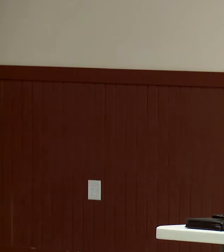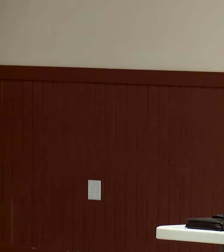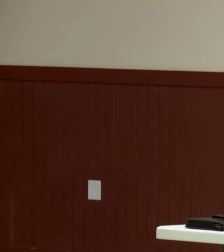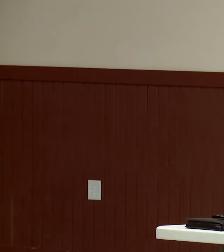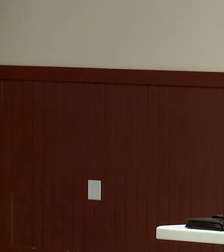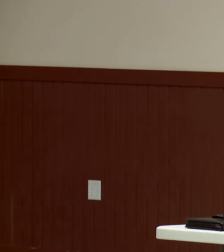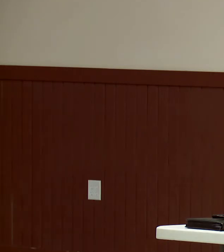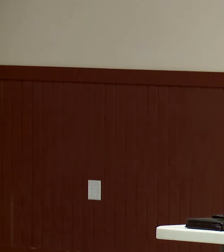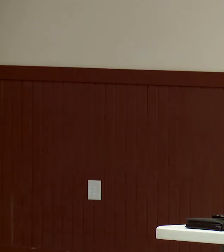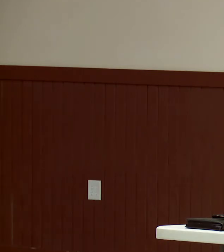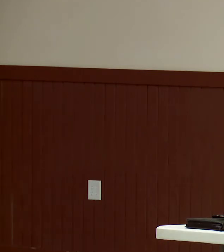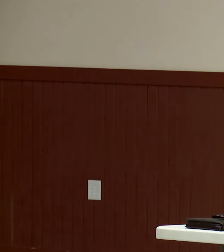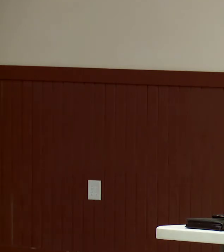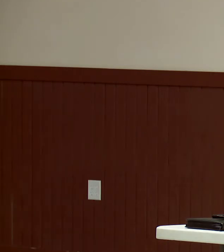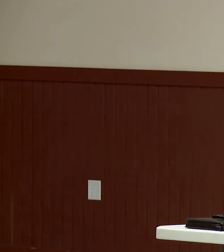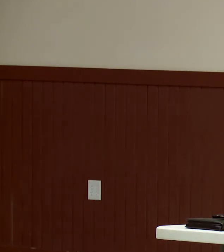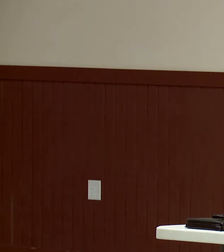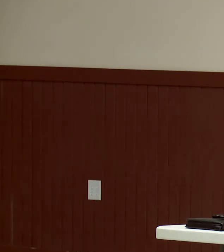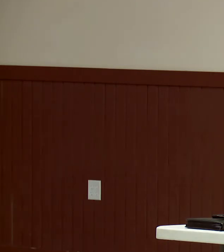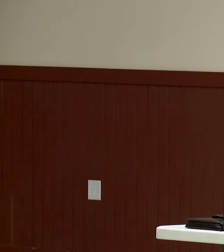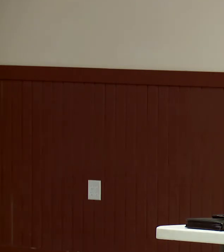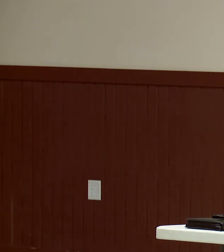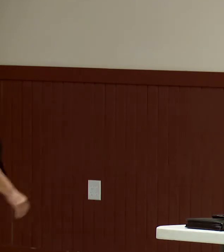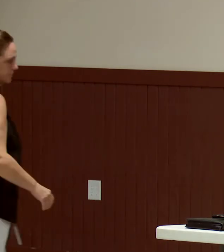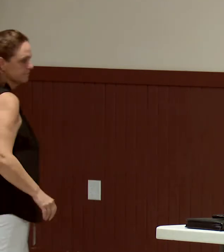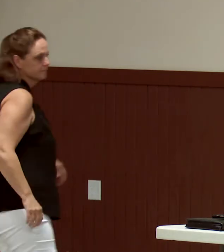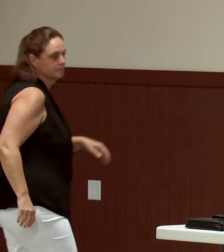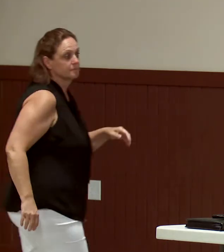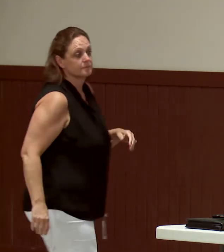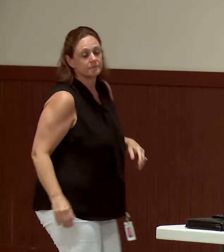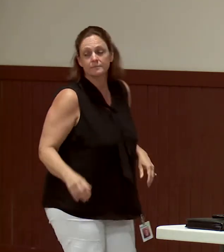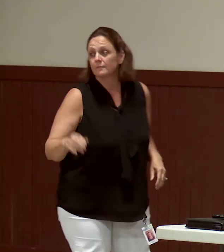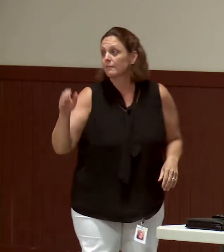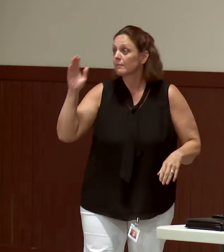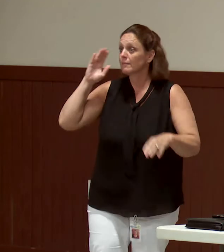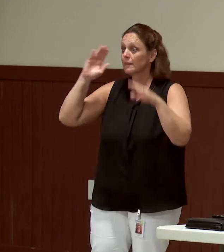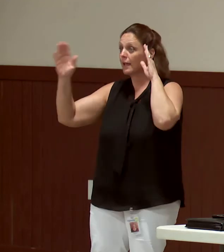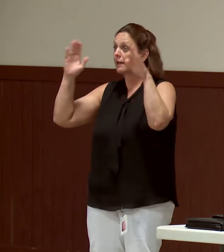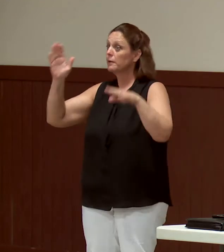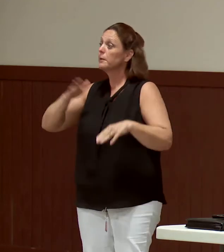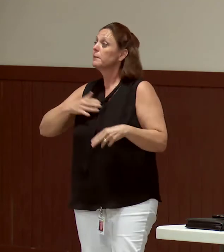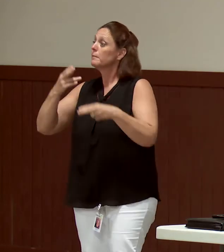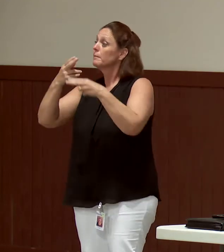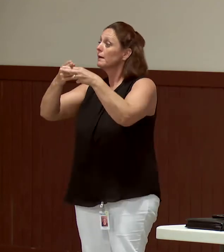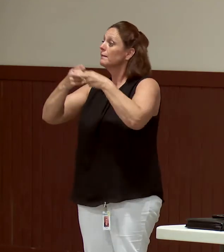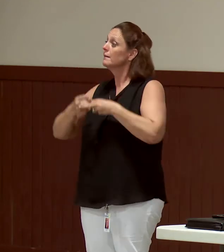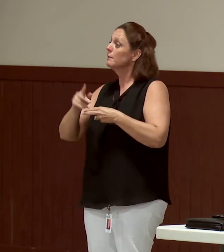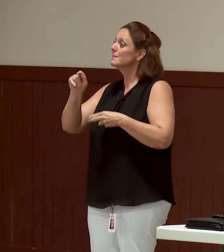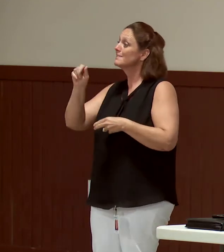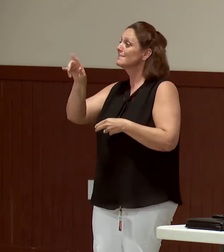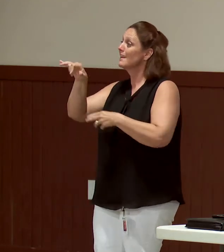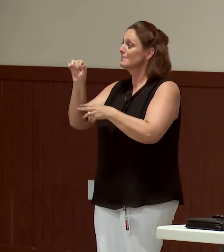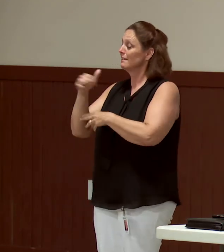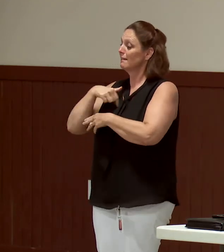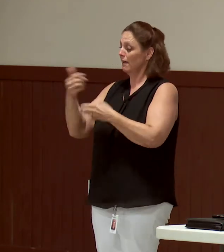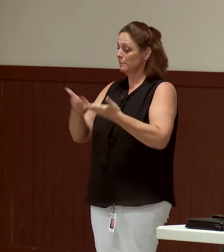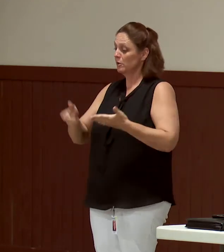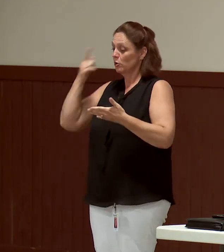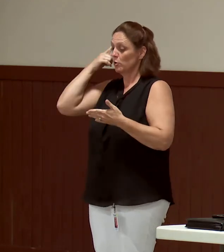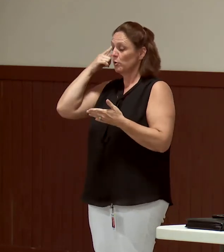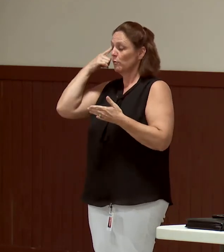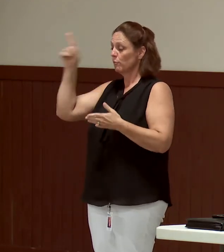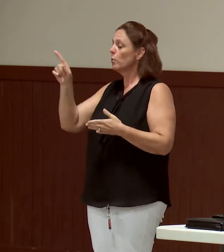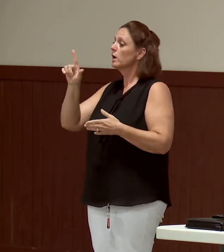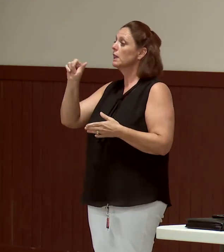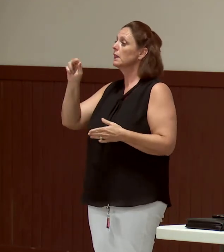Good evening. I'm Stacy Mead with Linn County Community Services, and I'm going to start off by talking about the Emergency Rental